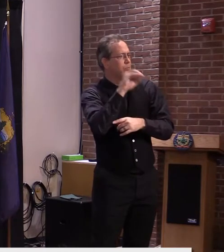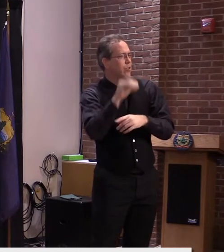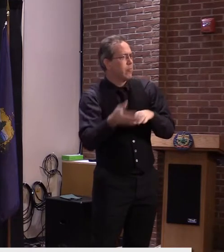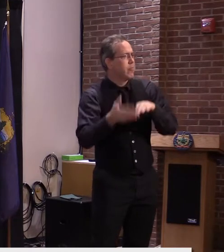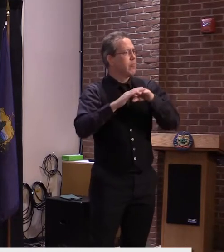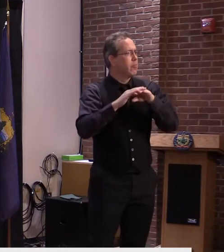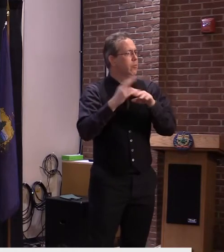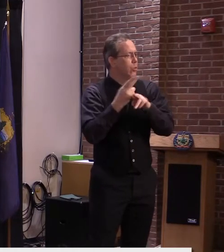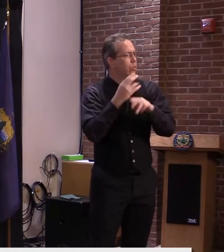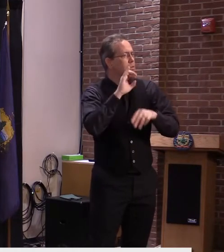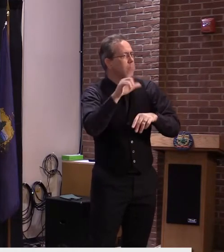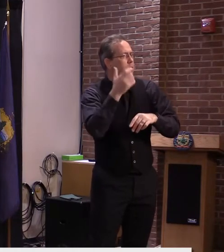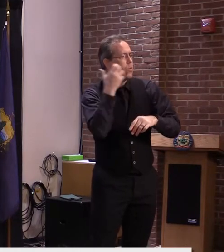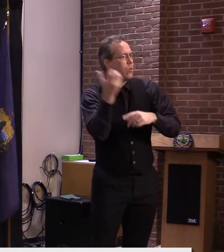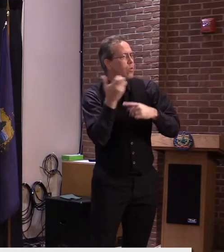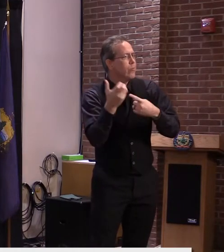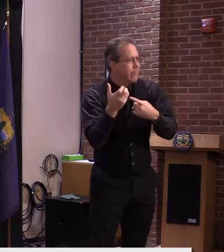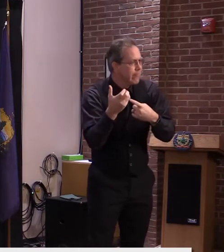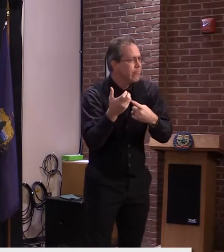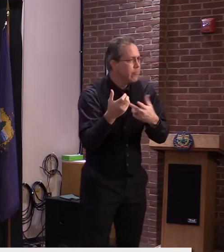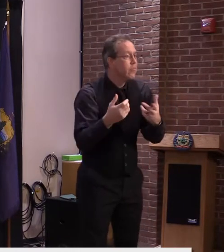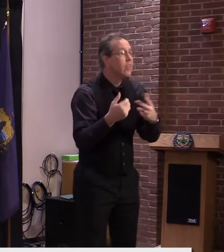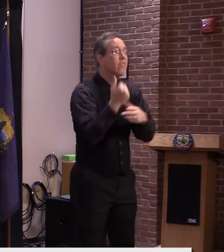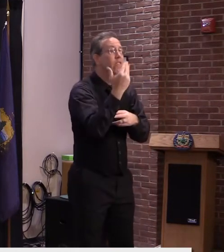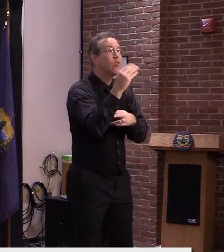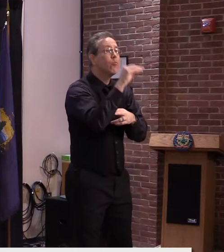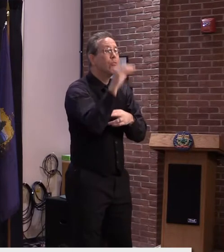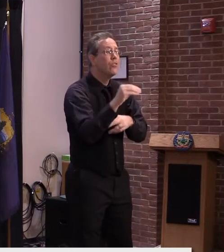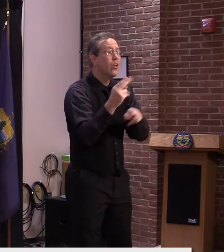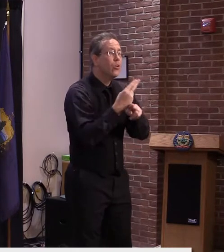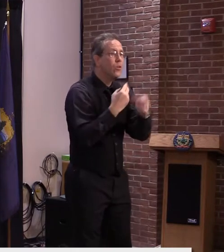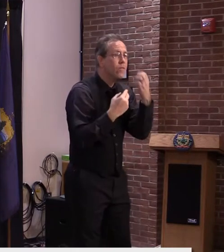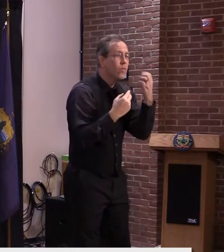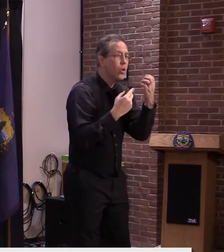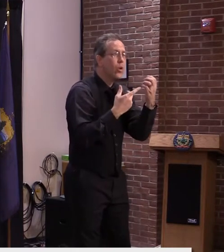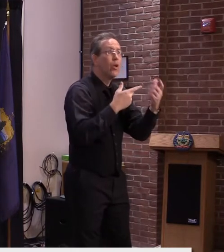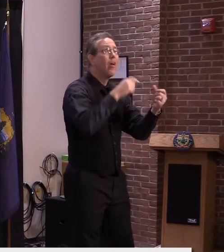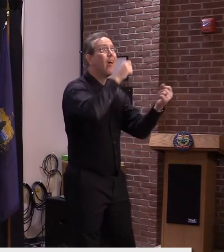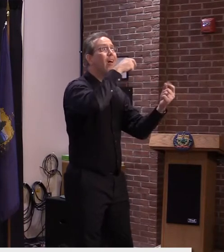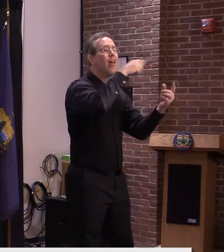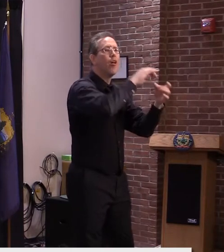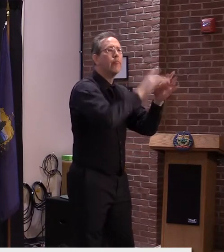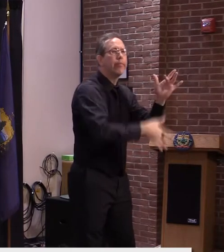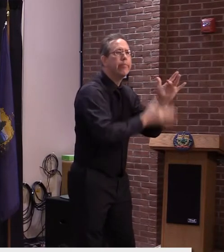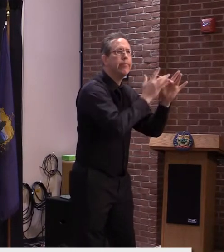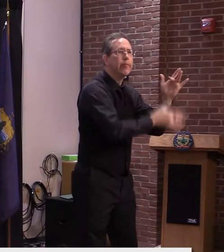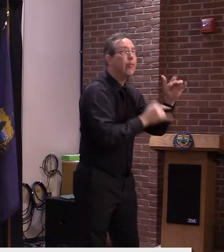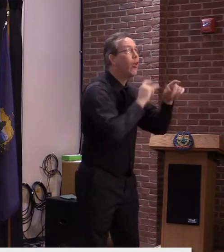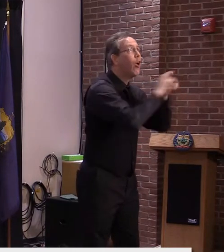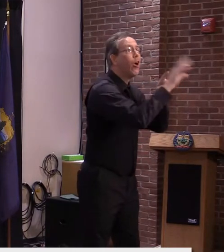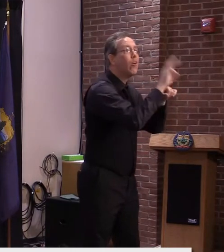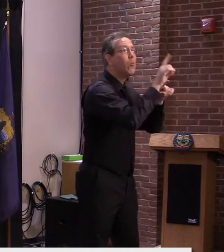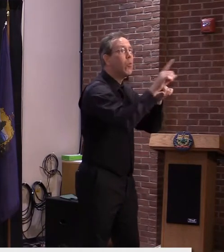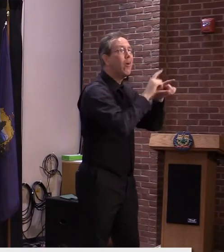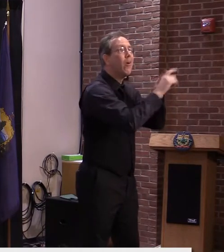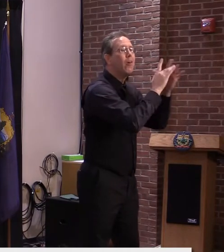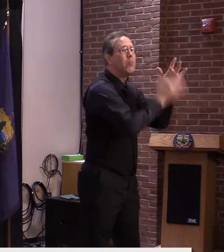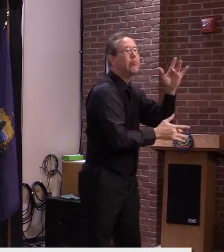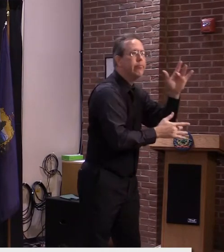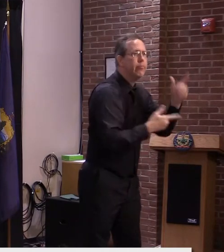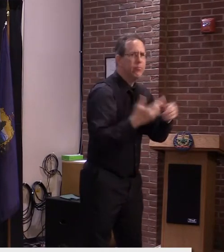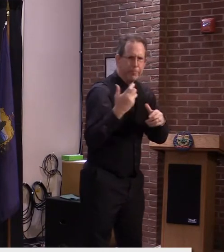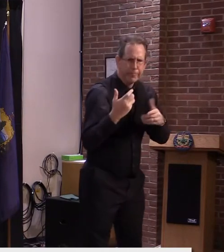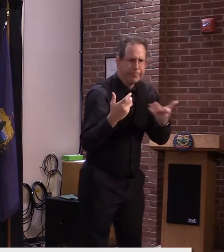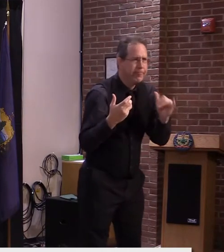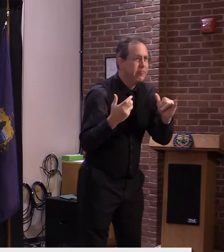were wireless calls that were dropped. Let's talk about health and human services and how it's touched by this program. People need reliable and ready access